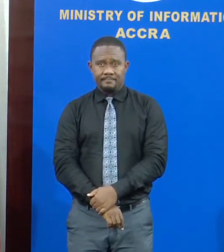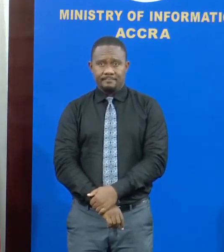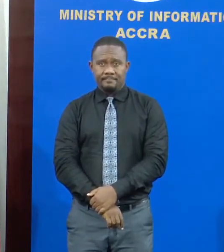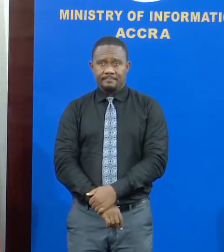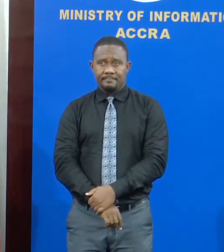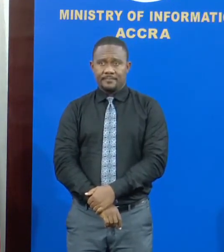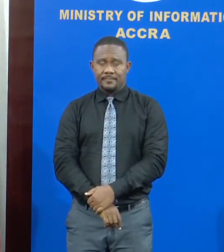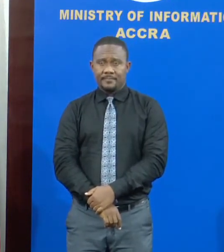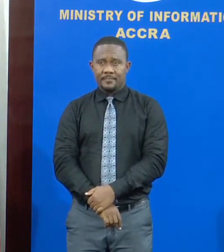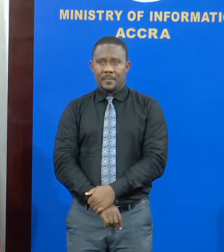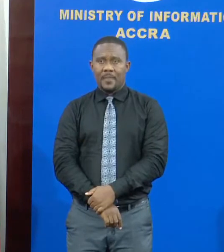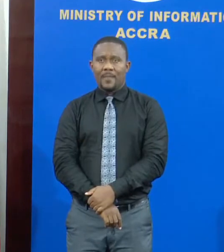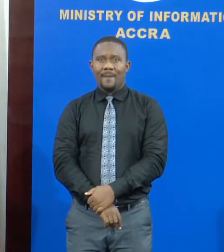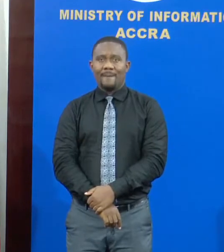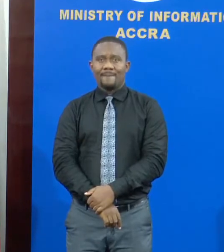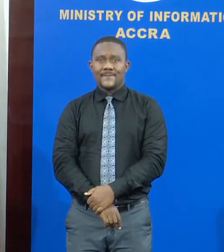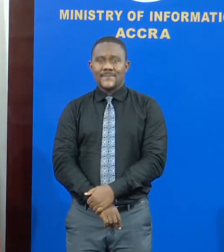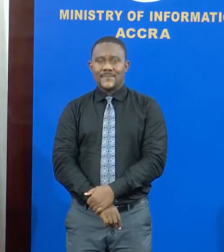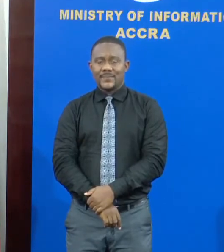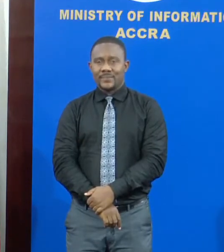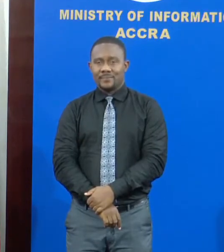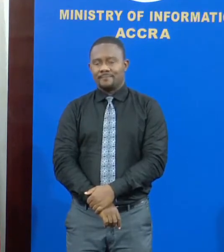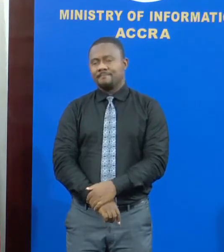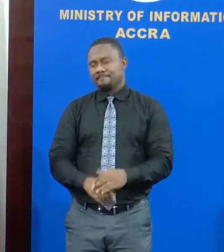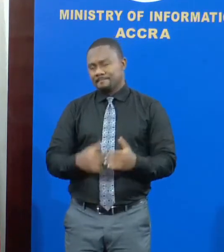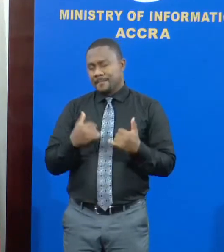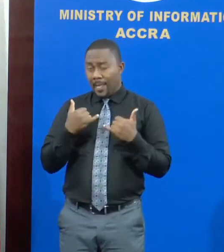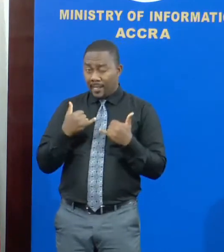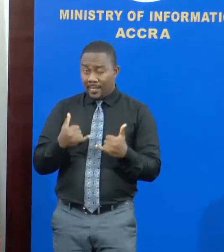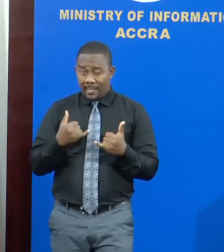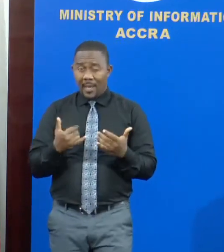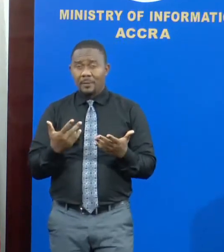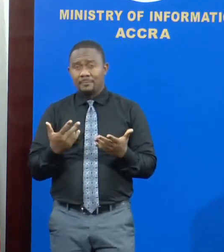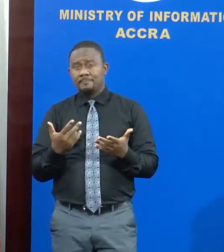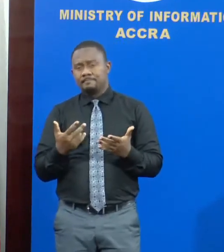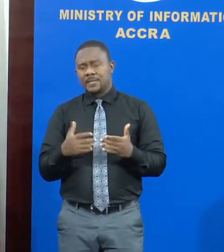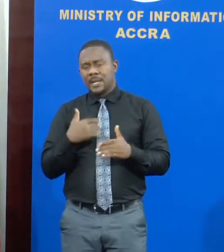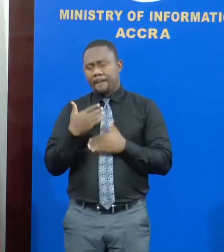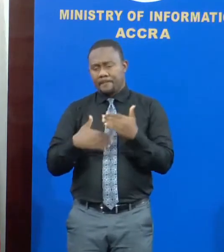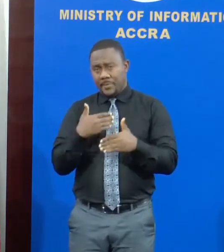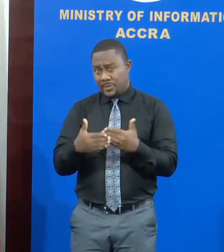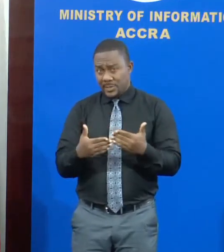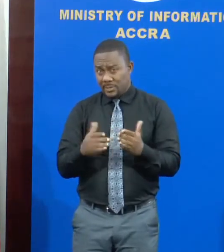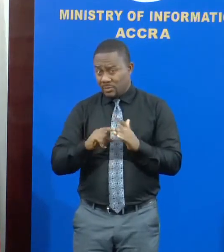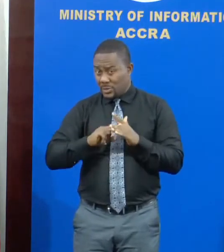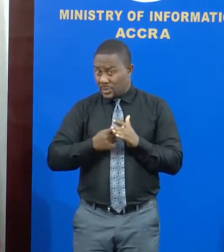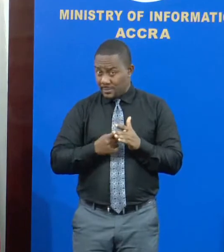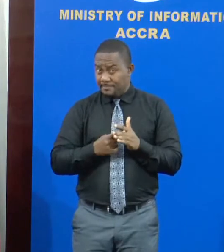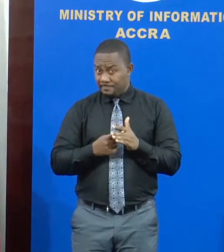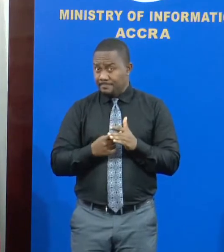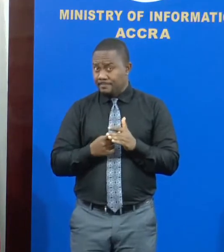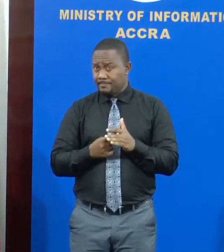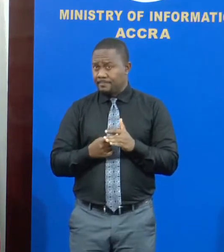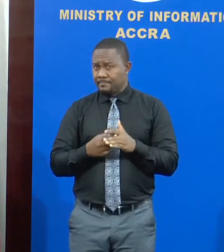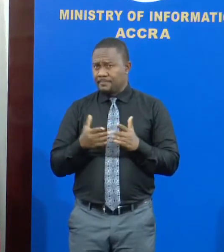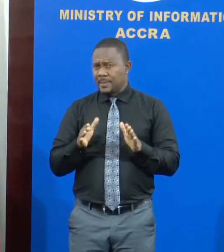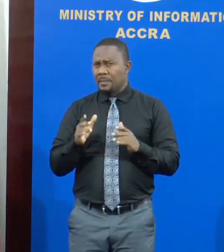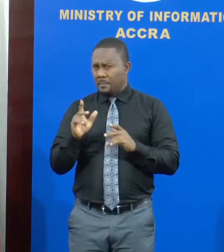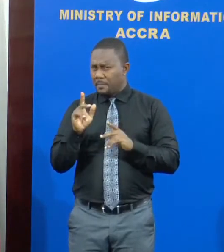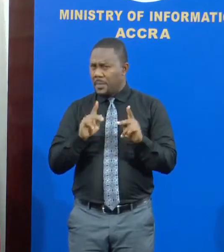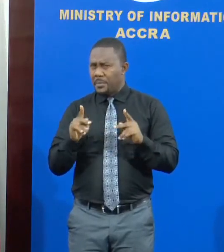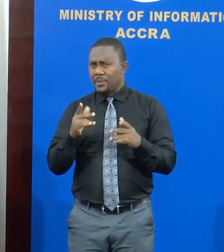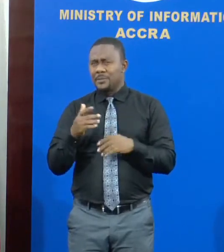the reason why we are going through what we're going through now is that people, for some